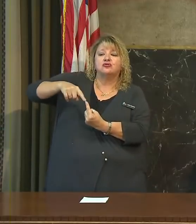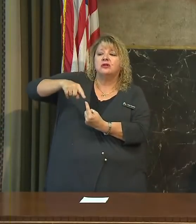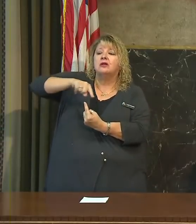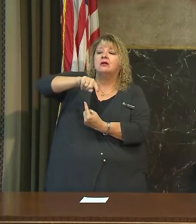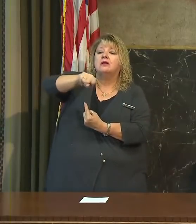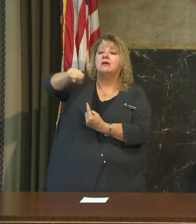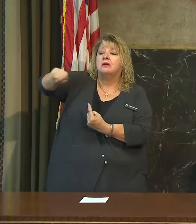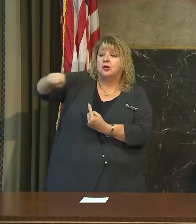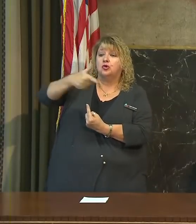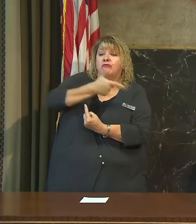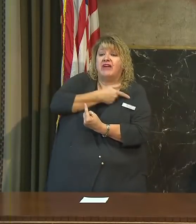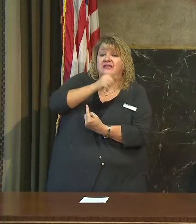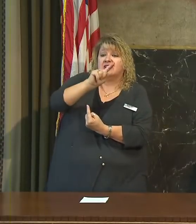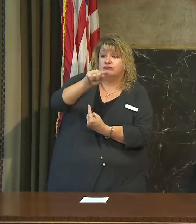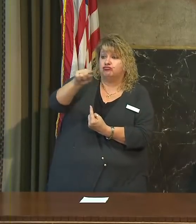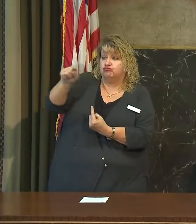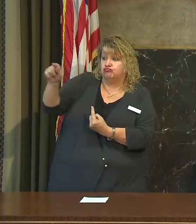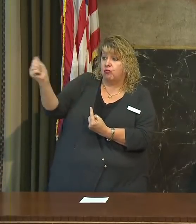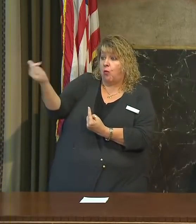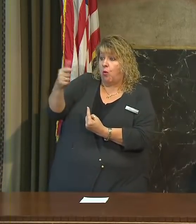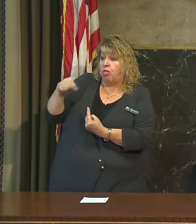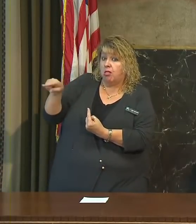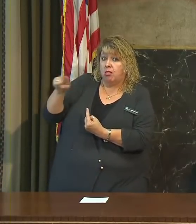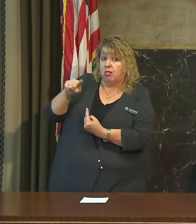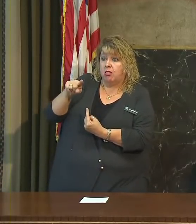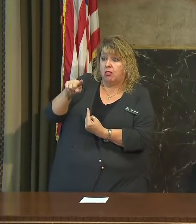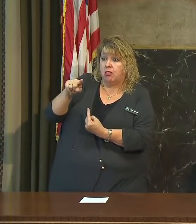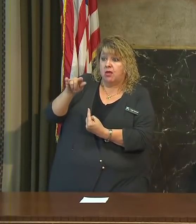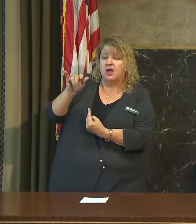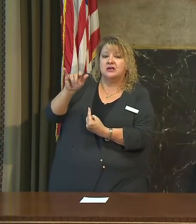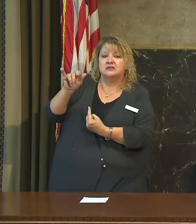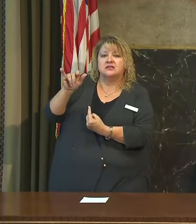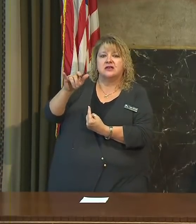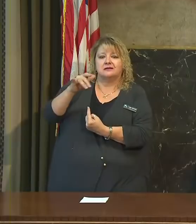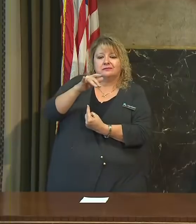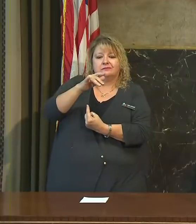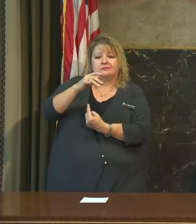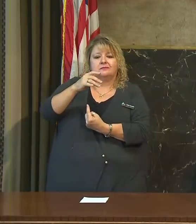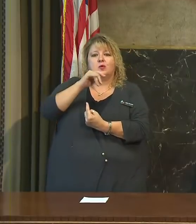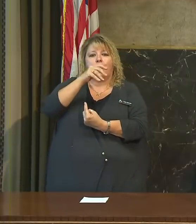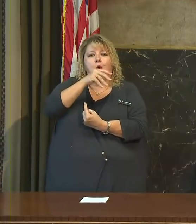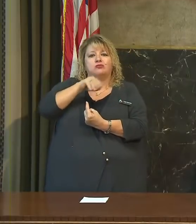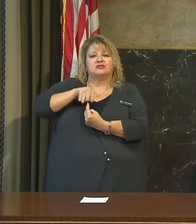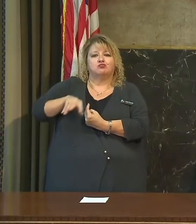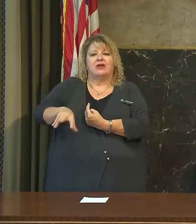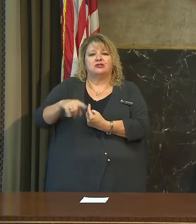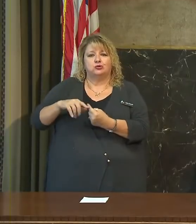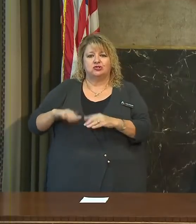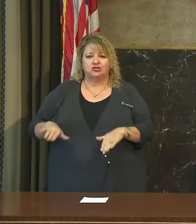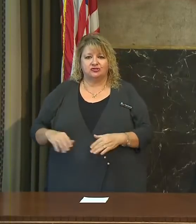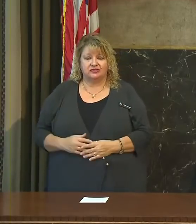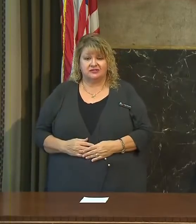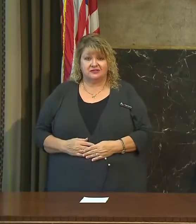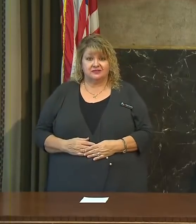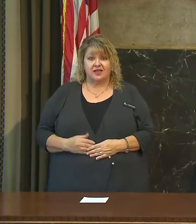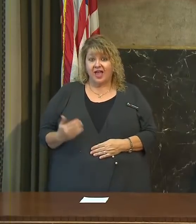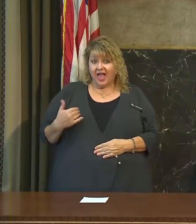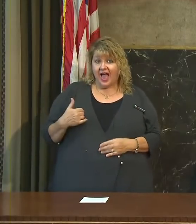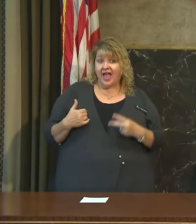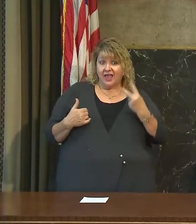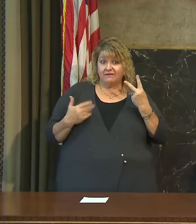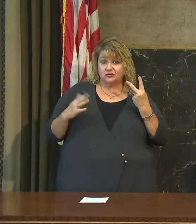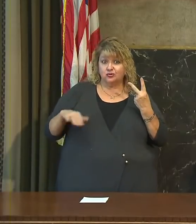them. That's the essence of how herd immunity works. We must get vaccinated, protect our children. I now have 2 children that